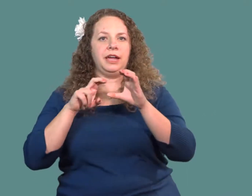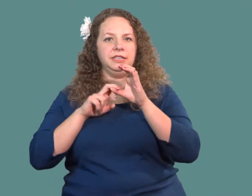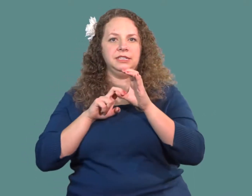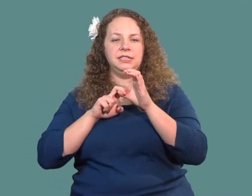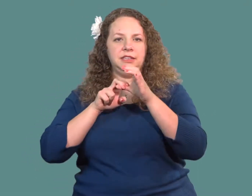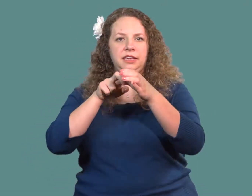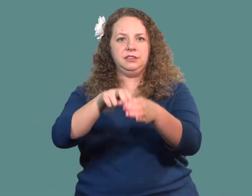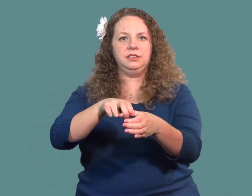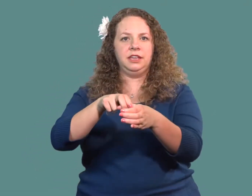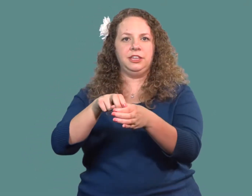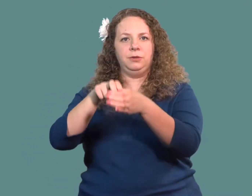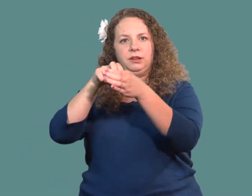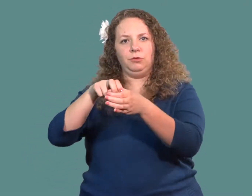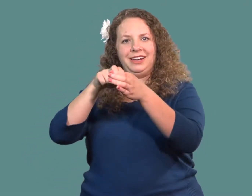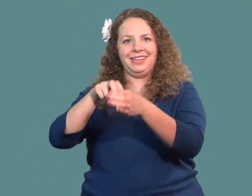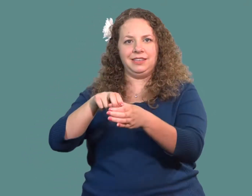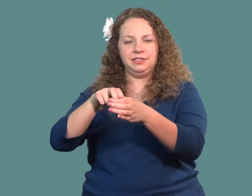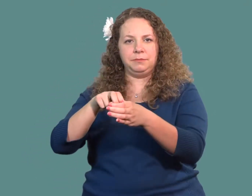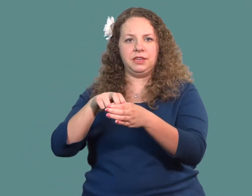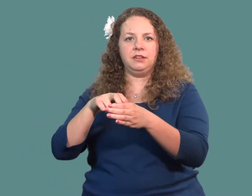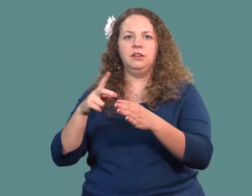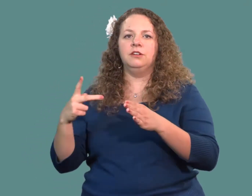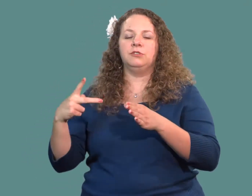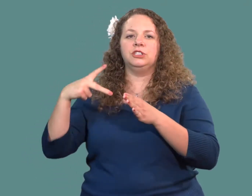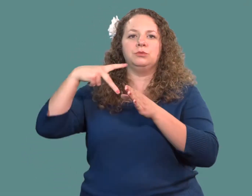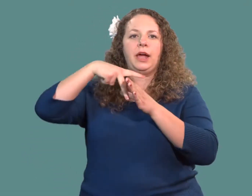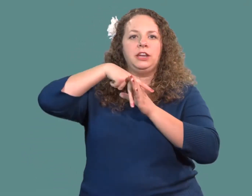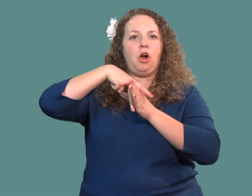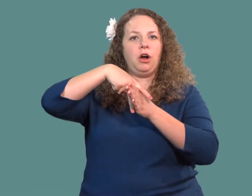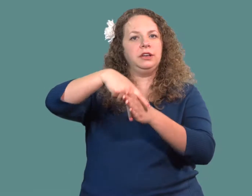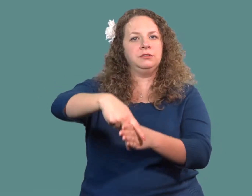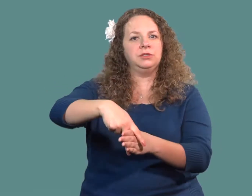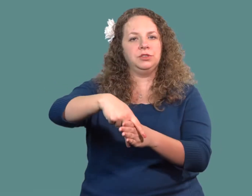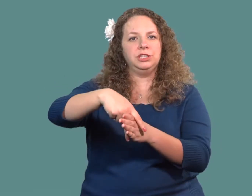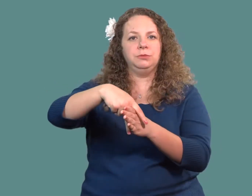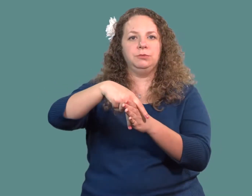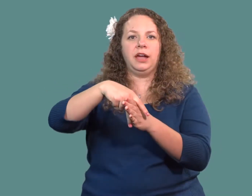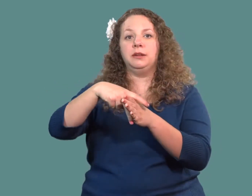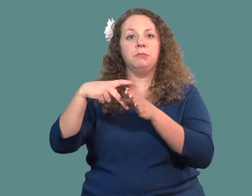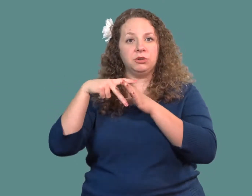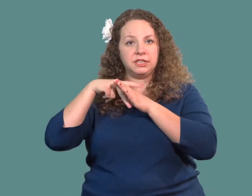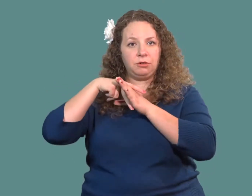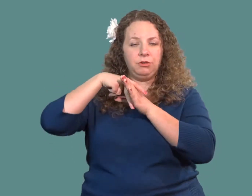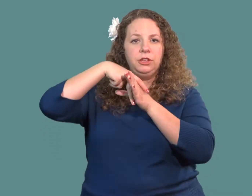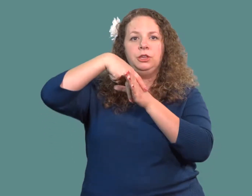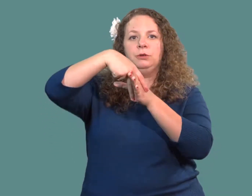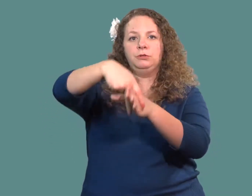ride at Disneyland and you are riding in something versus ride on. So this, you would ride a motorcycle, you would